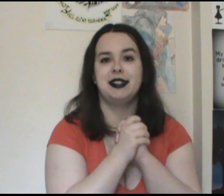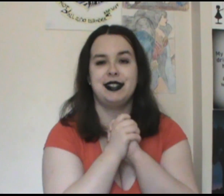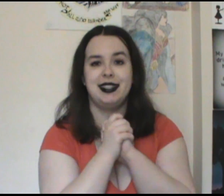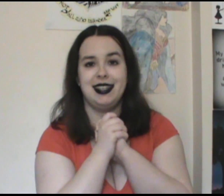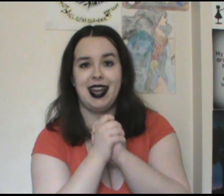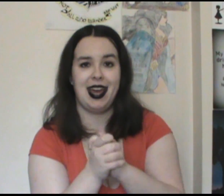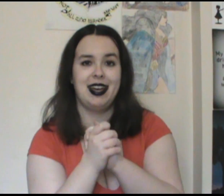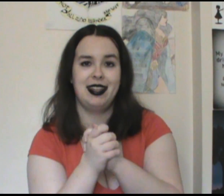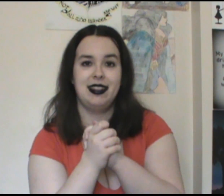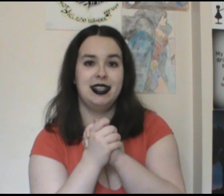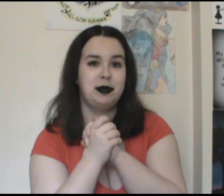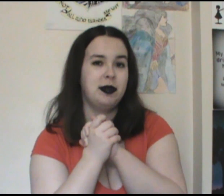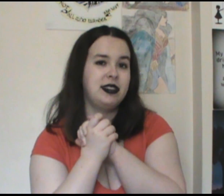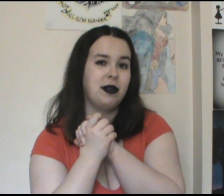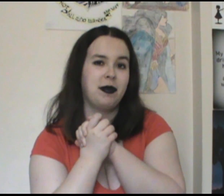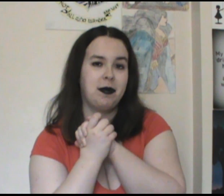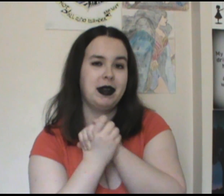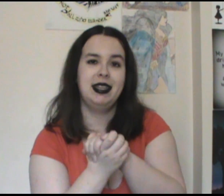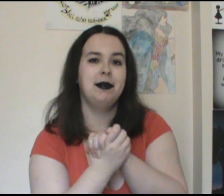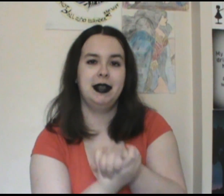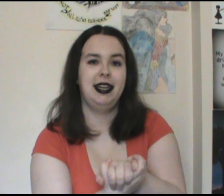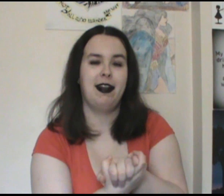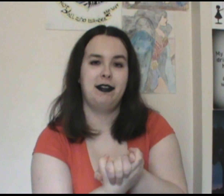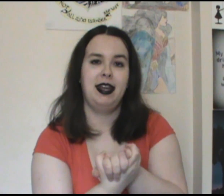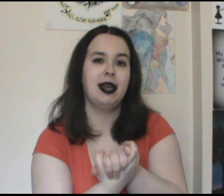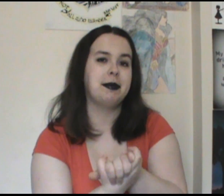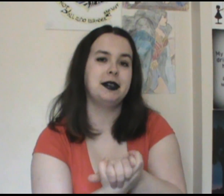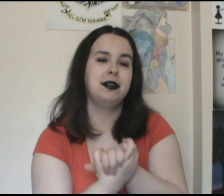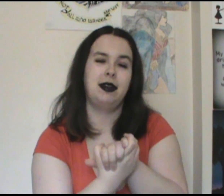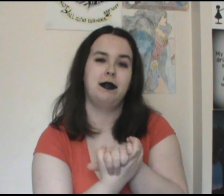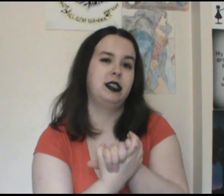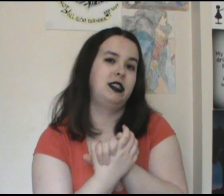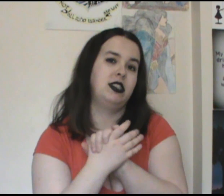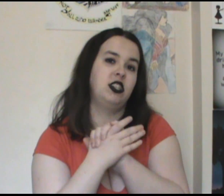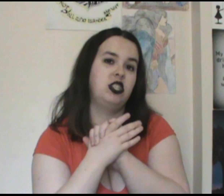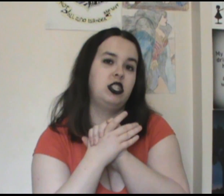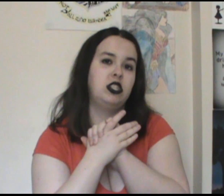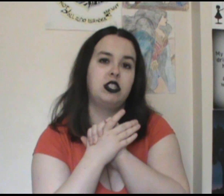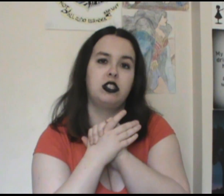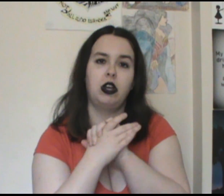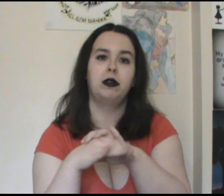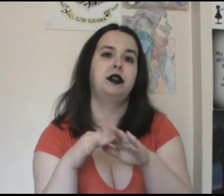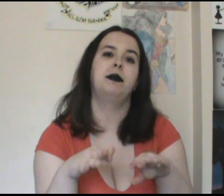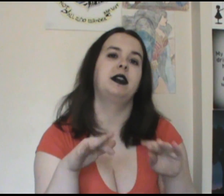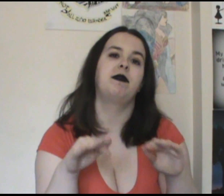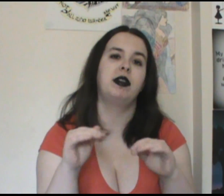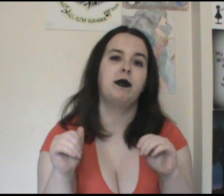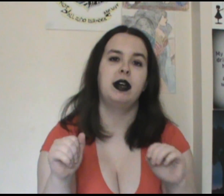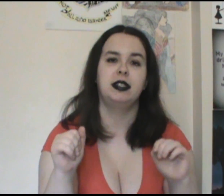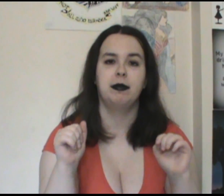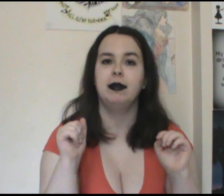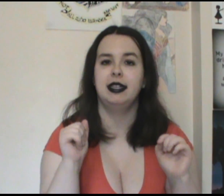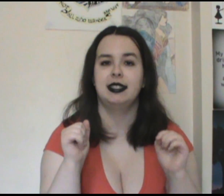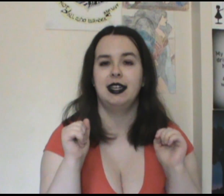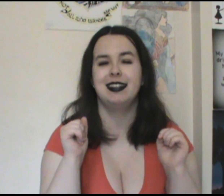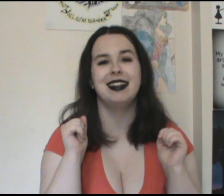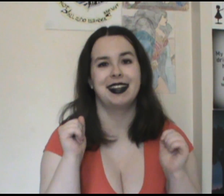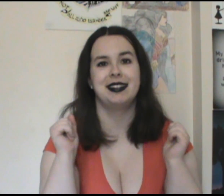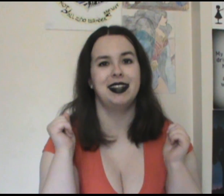just, yeah, this was a really, really entertaining episode that was so much fun to watch. I'm really excited, like I said, to